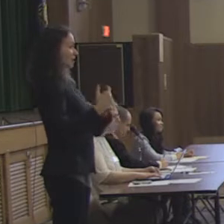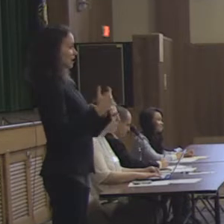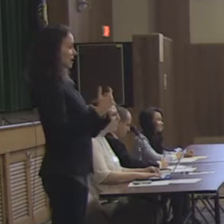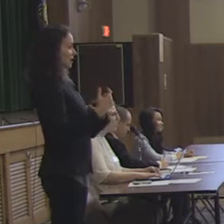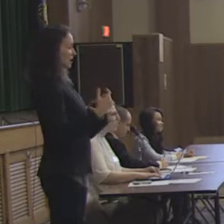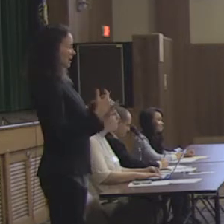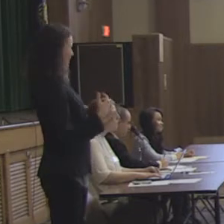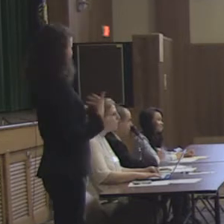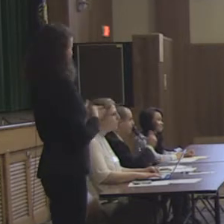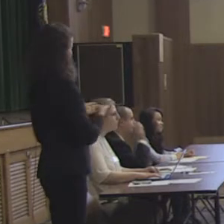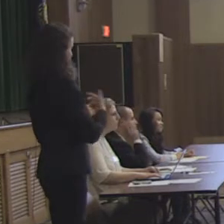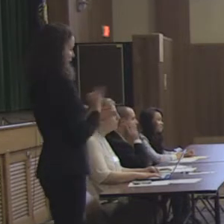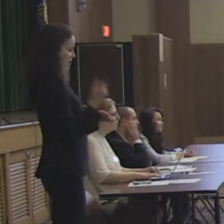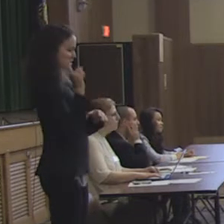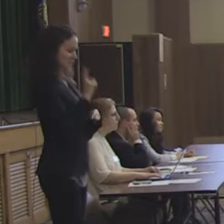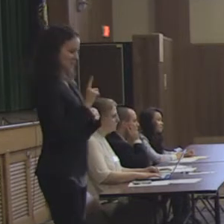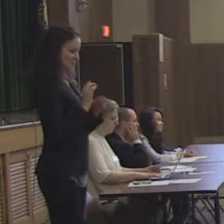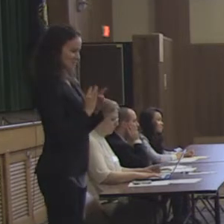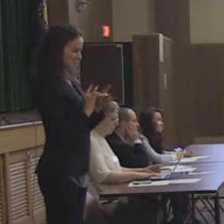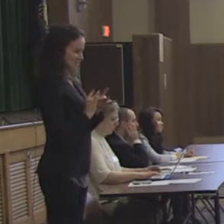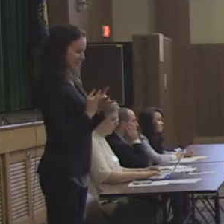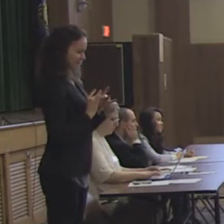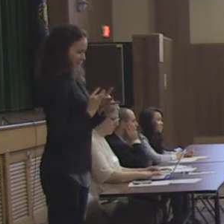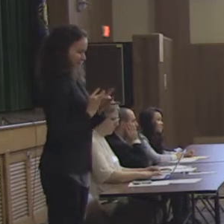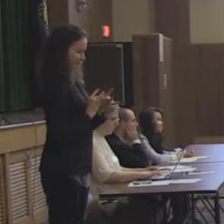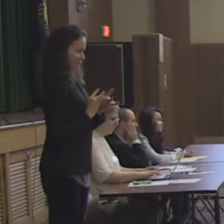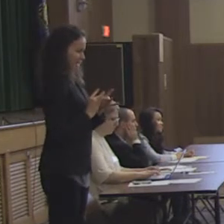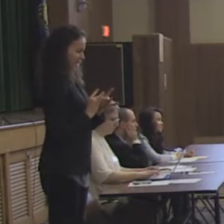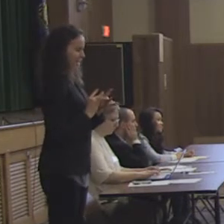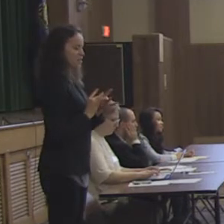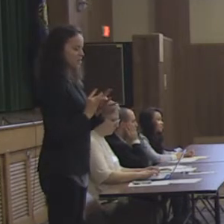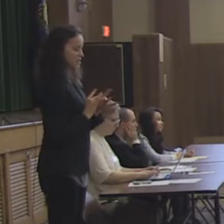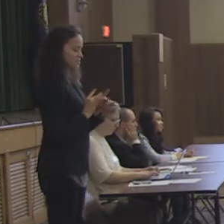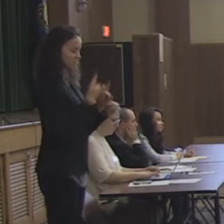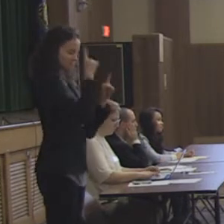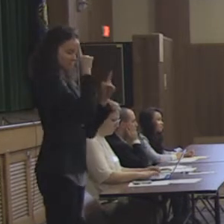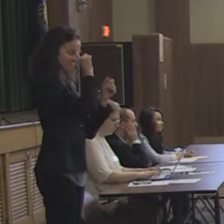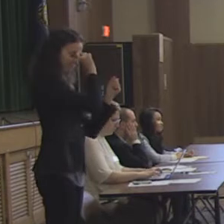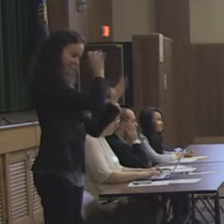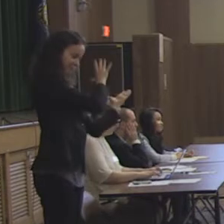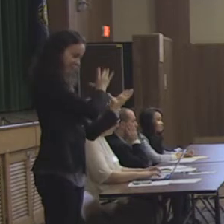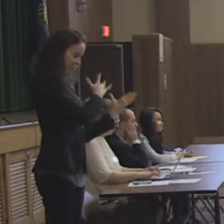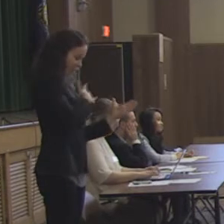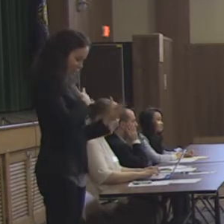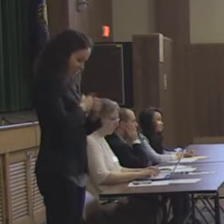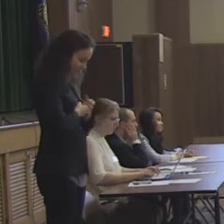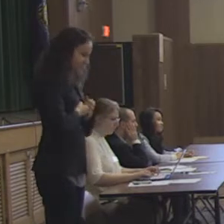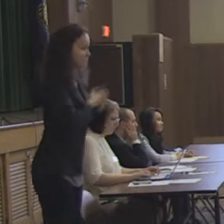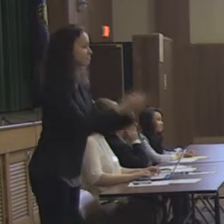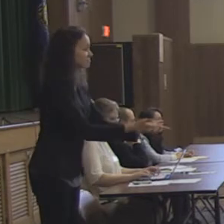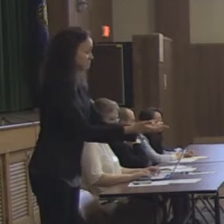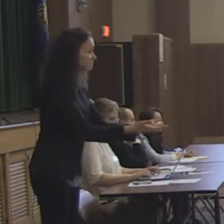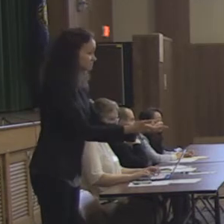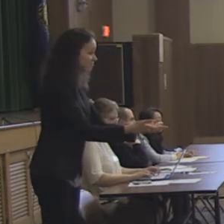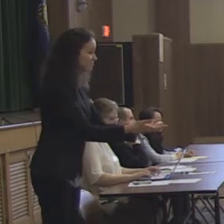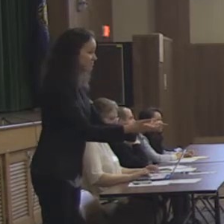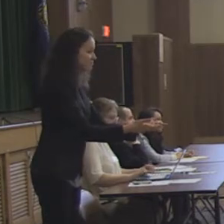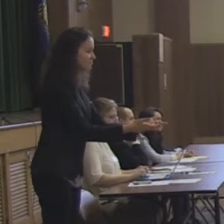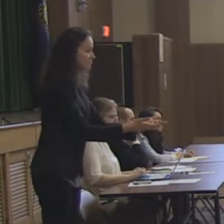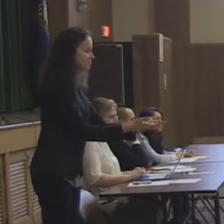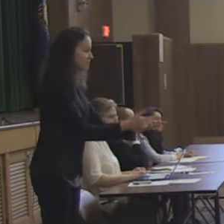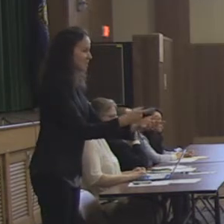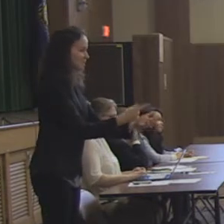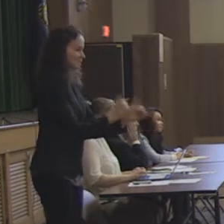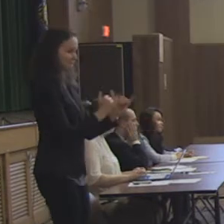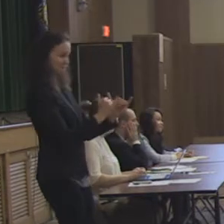about, but I thought maybe what I'll do is I'll just talk from my heart and talk to everybody like you're my family and you're my friends.